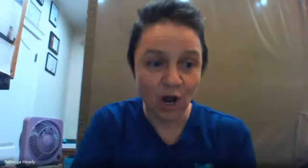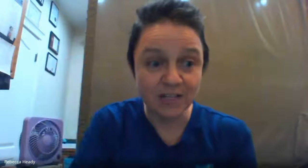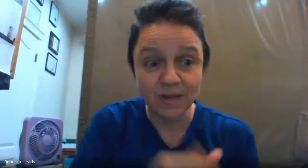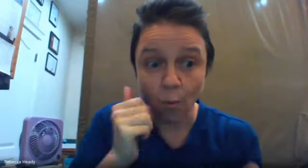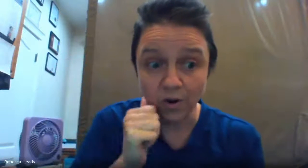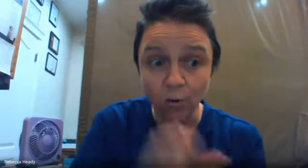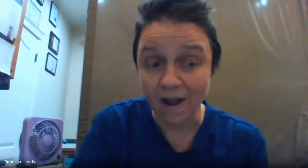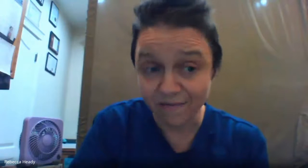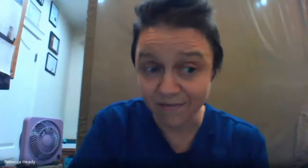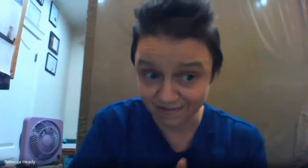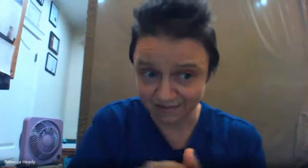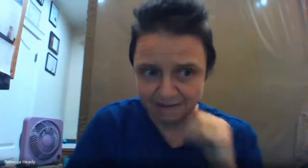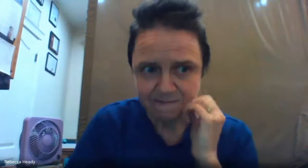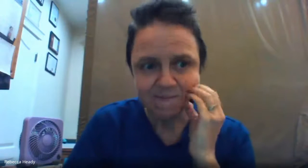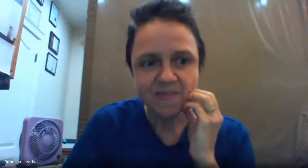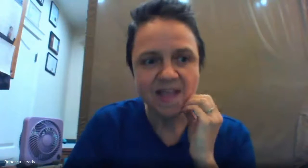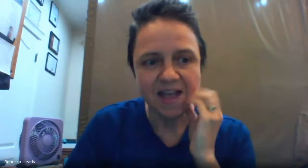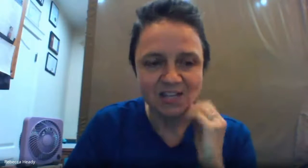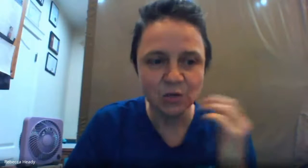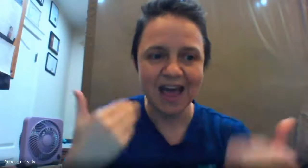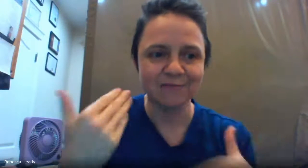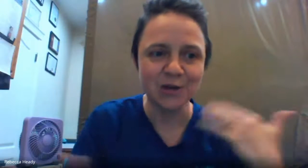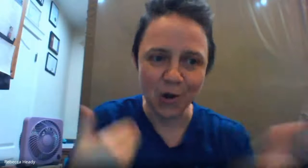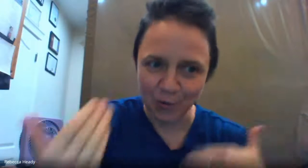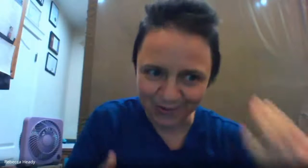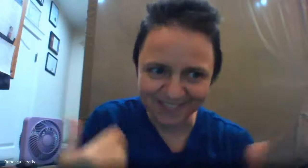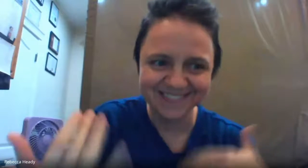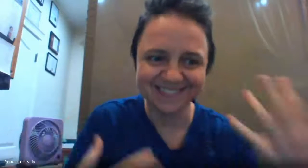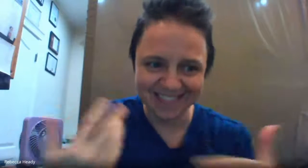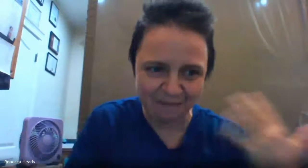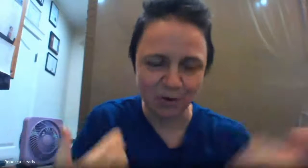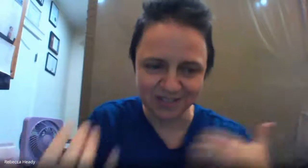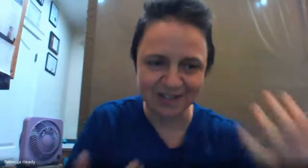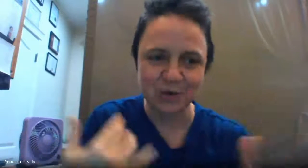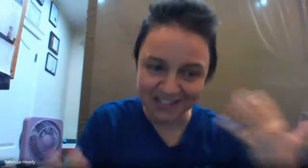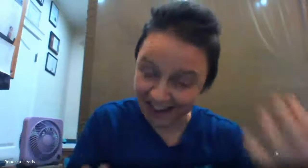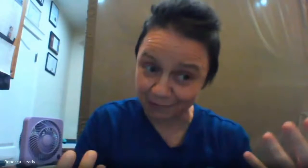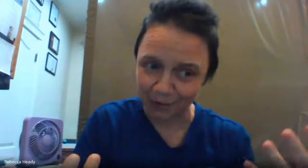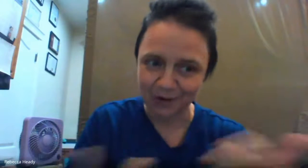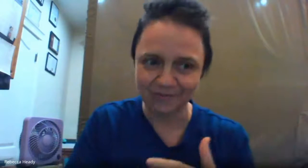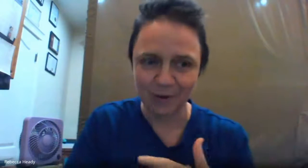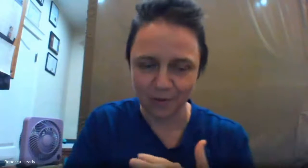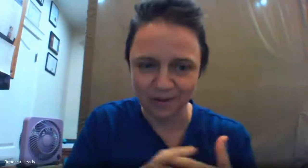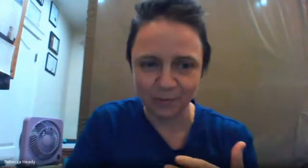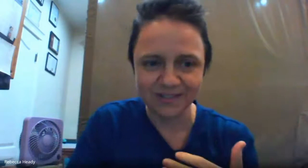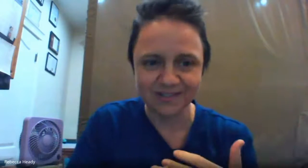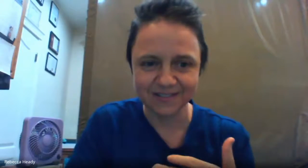your wife, right? And you would have to know that person that you were signing for. You'd have to know them a little bit to be able to